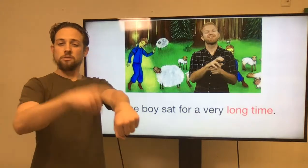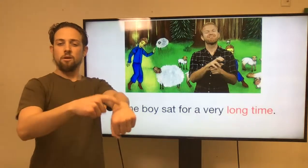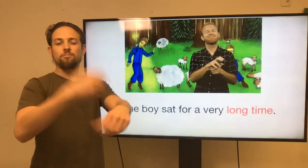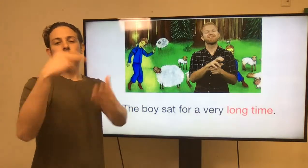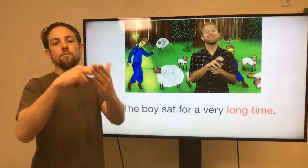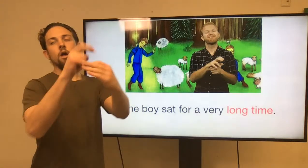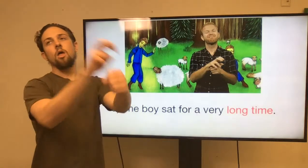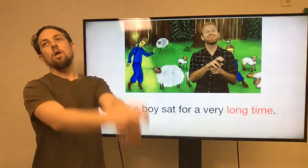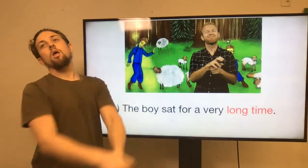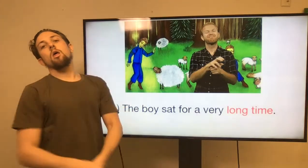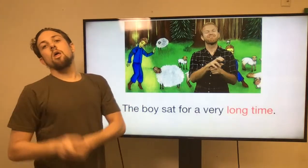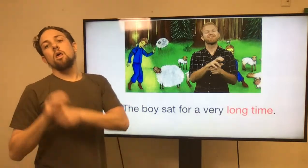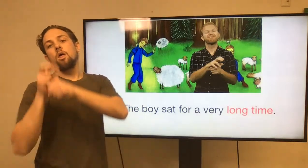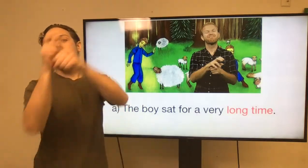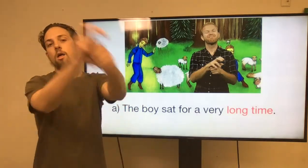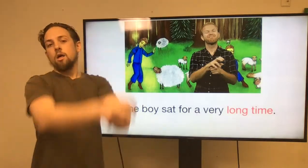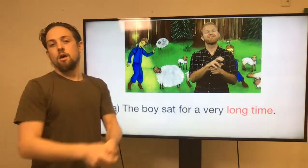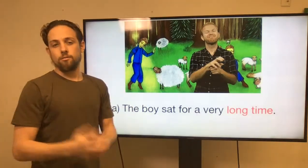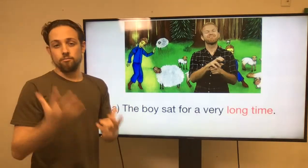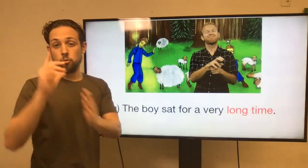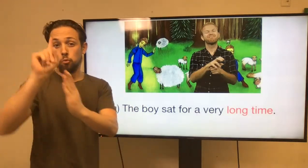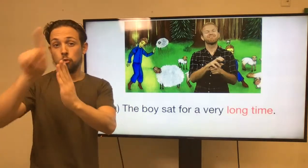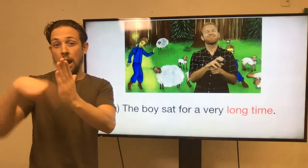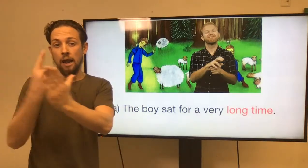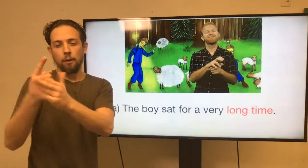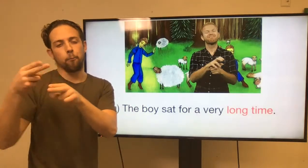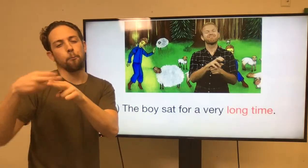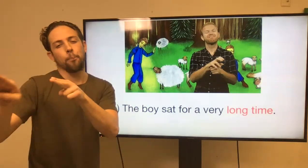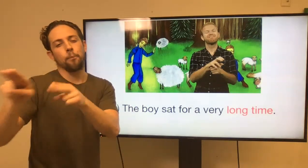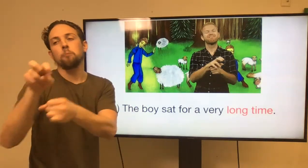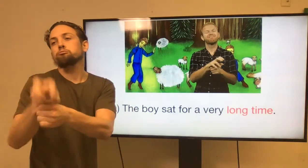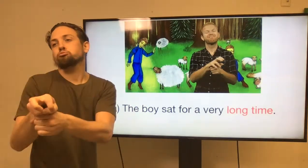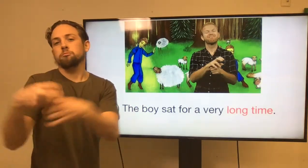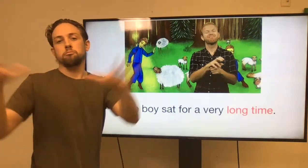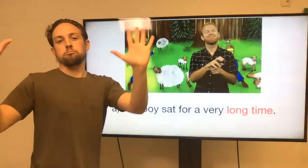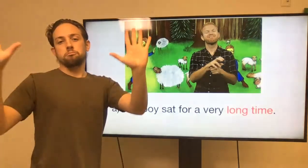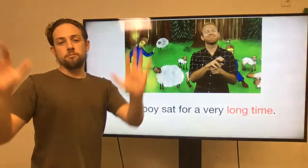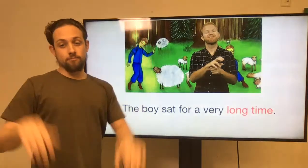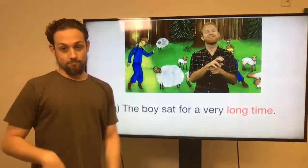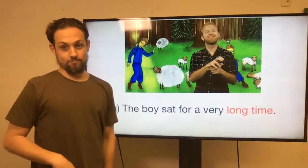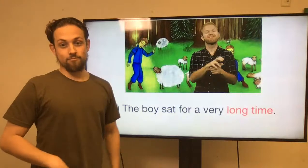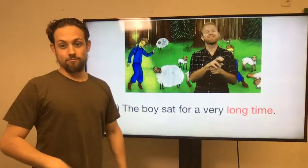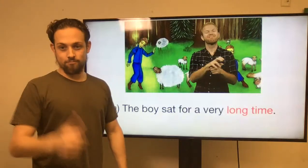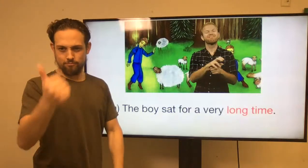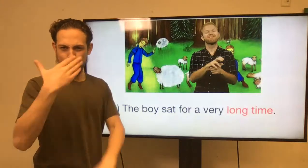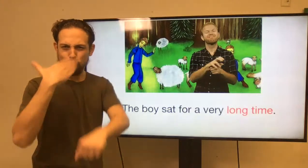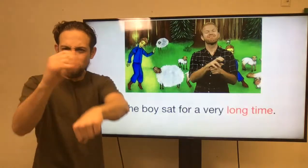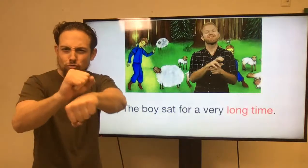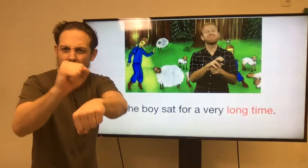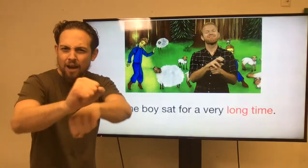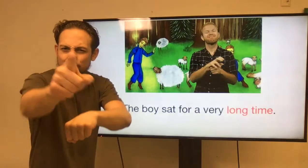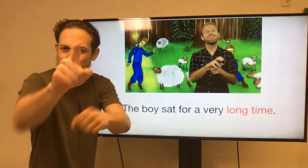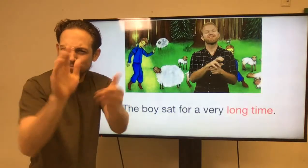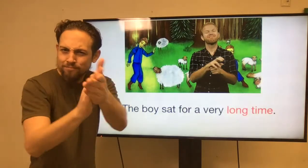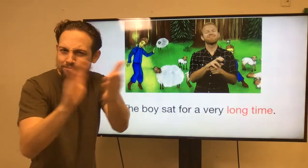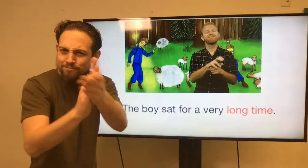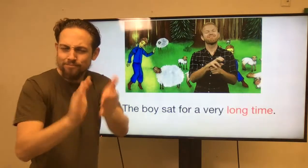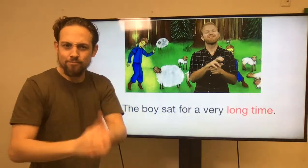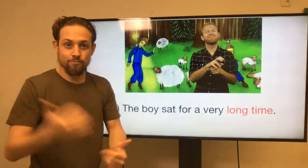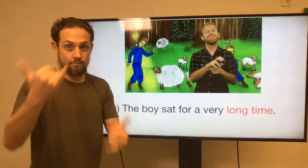See, English, we read this as a very long time. We know that an hour is short. Good job, you